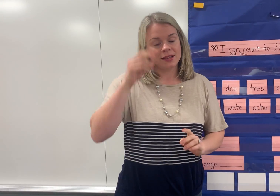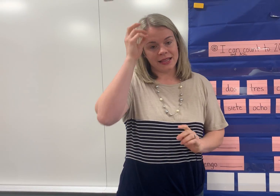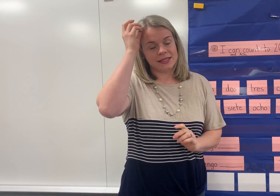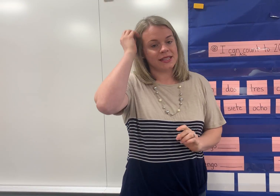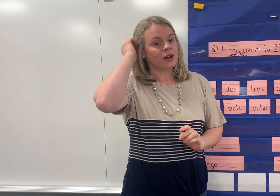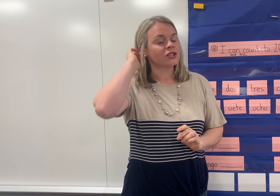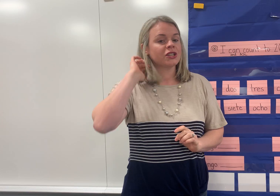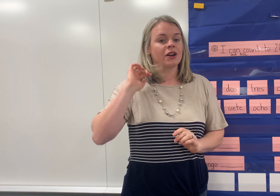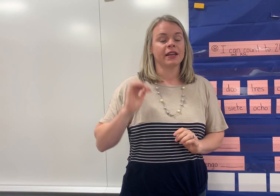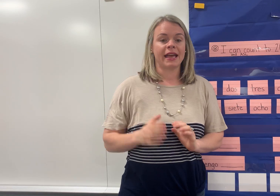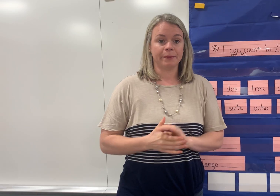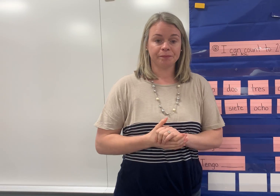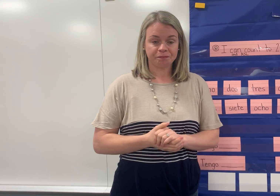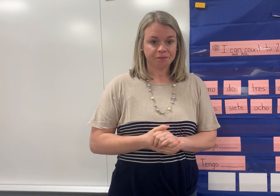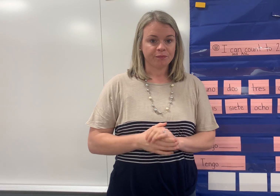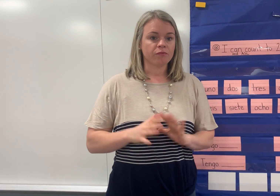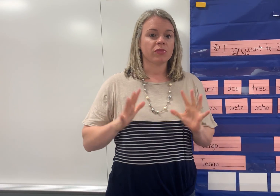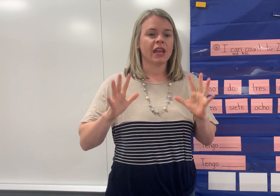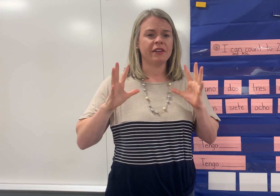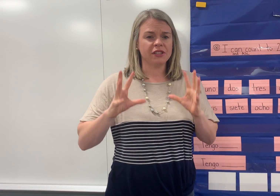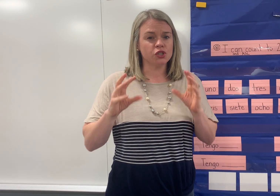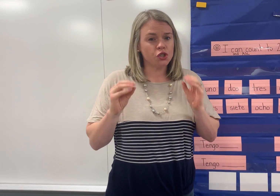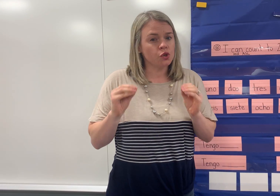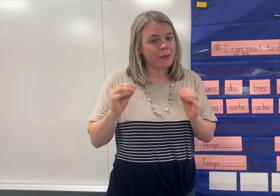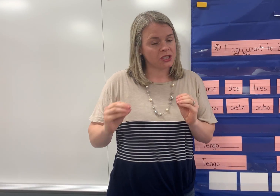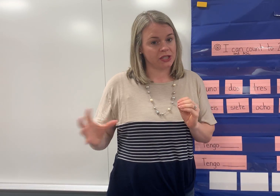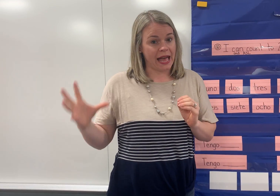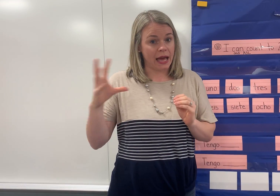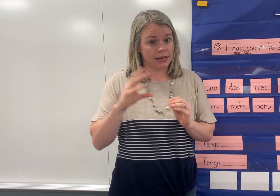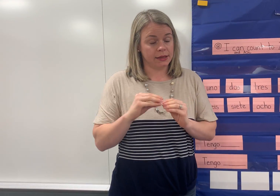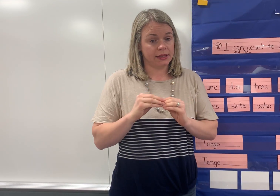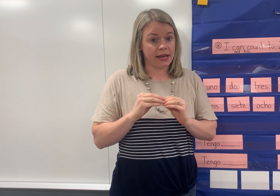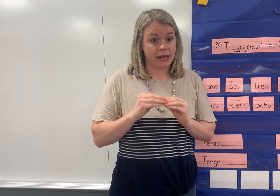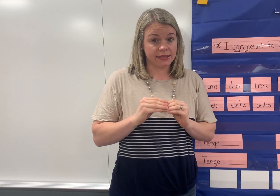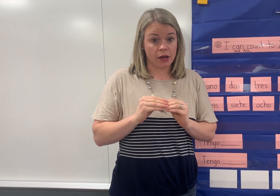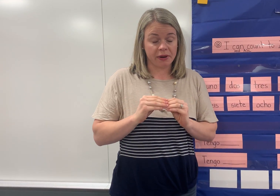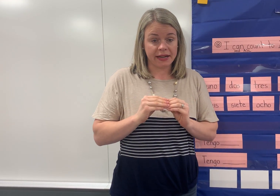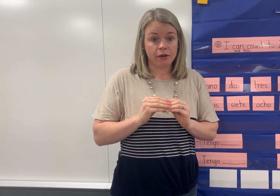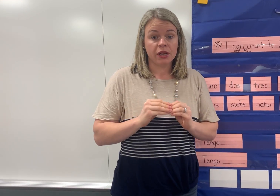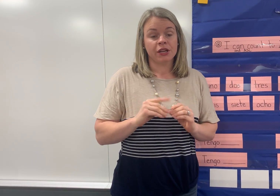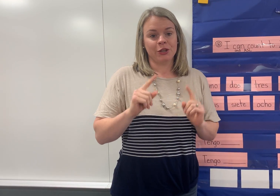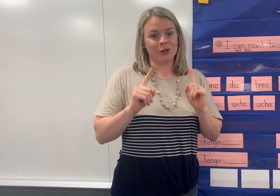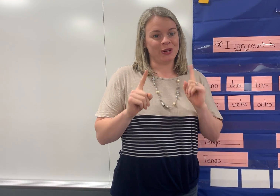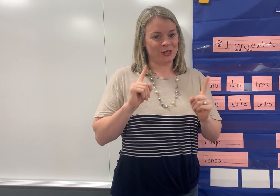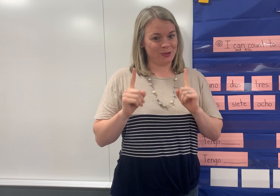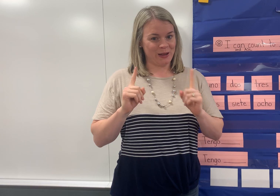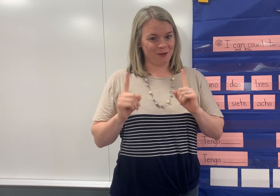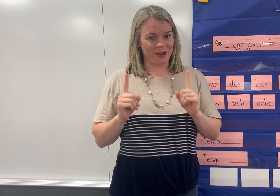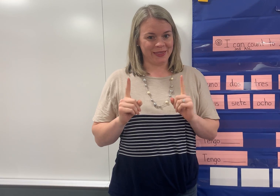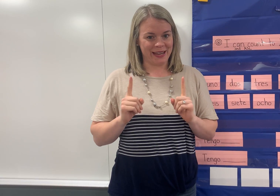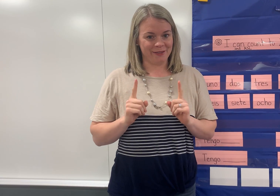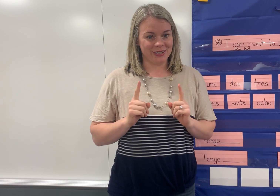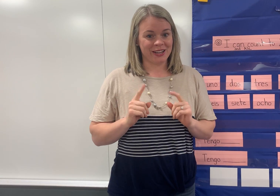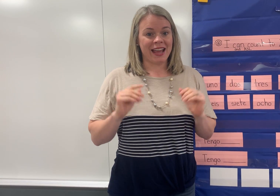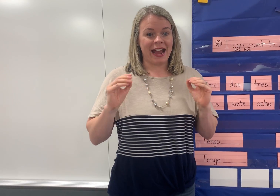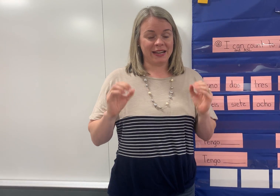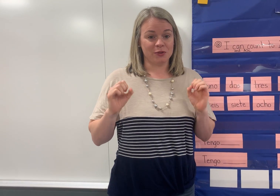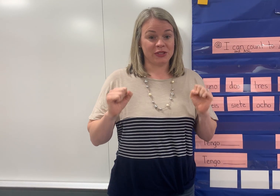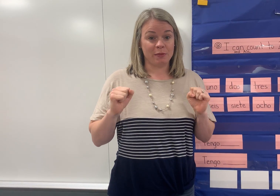Let's sing our song again. If it's too much to add in the ASL right now, you can just pick one language. I know some of